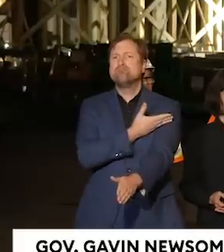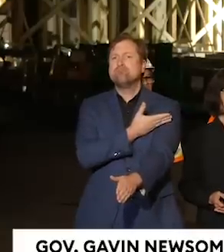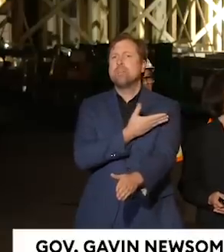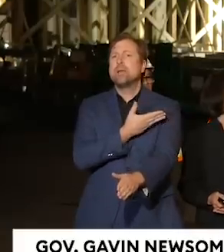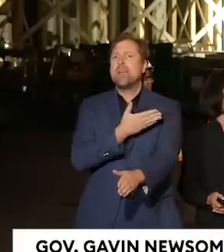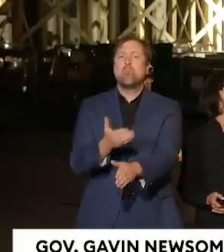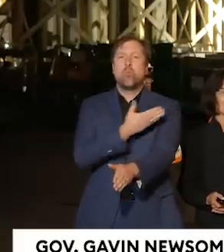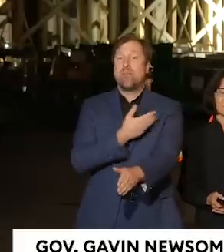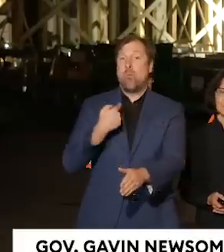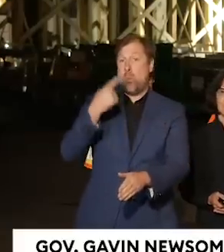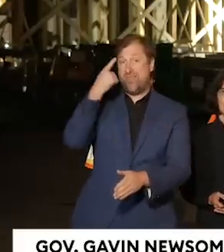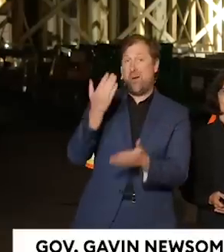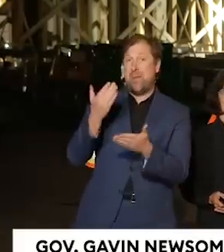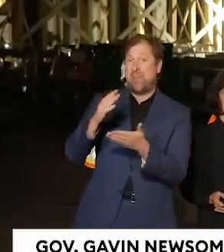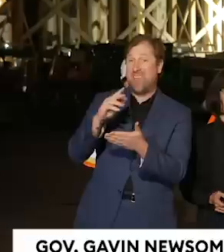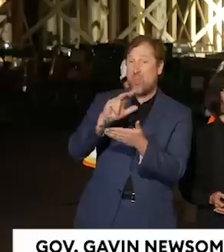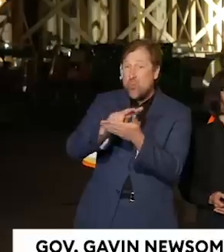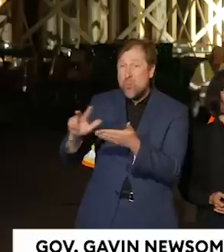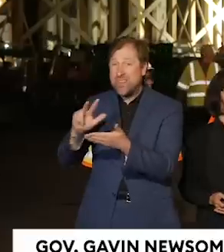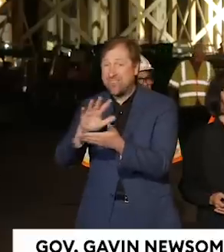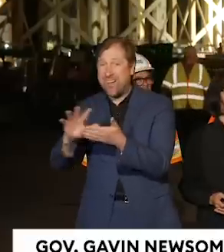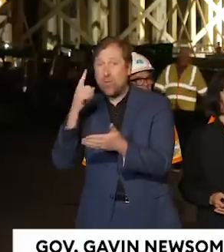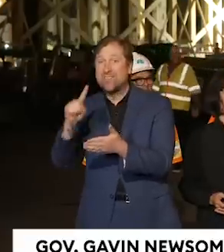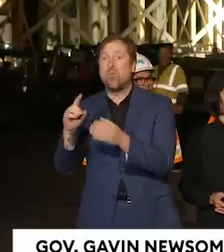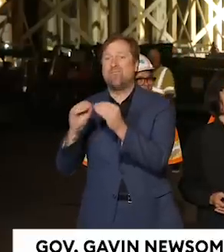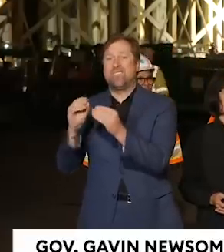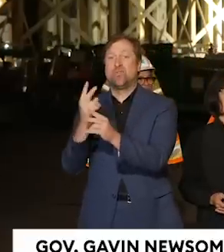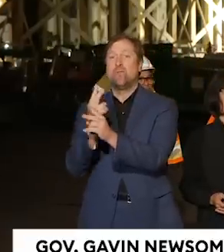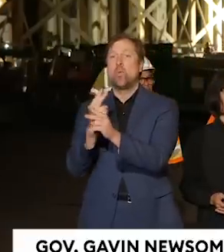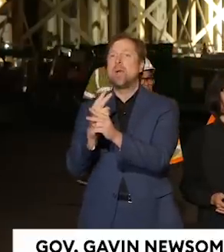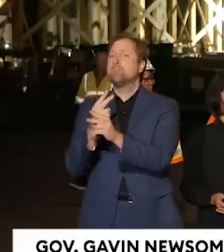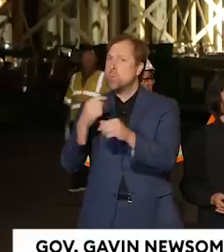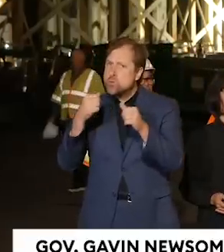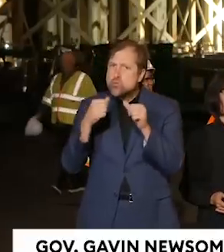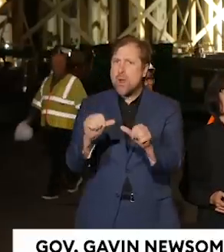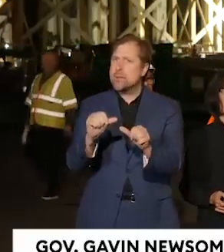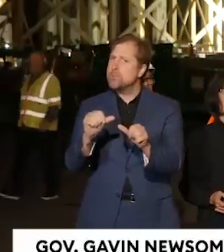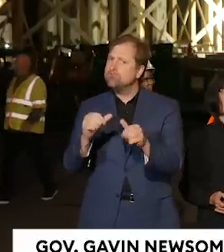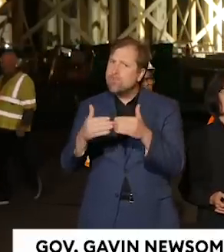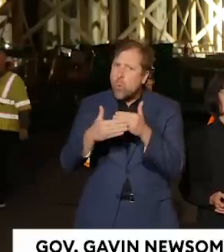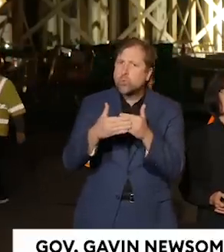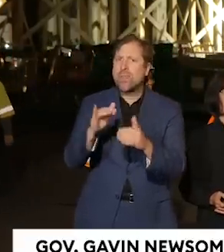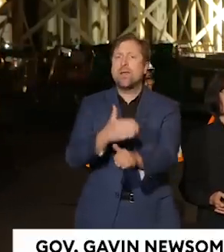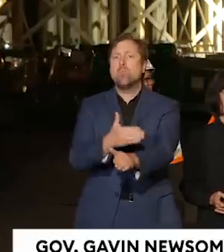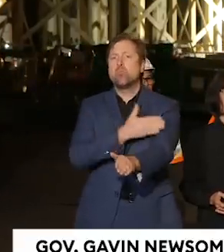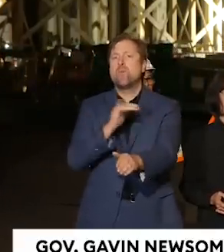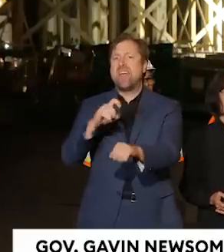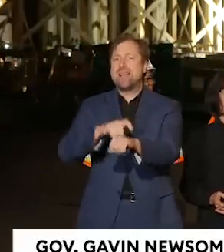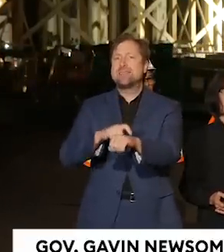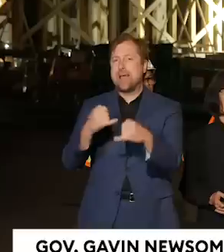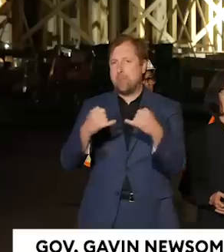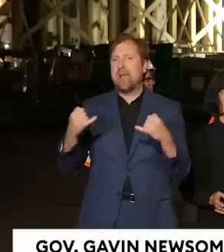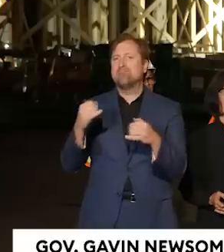original timeline, 3 to 5 weeks. And we're going to do everything in our power to see if we can move that closer, but that we don't